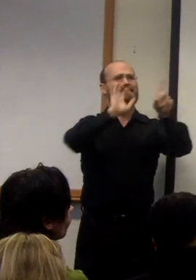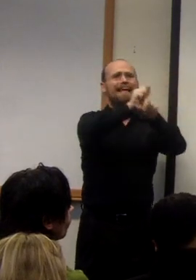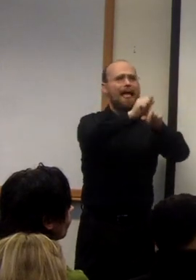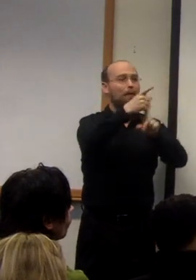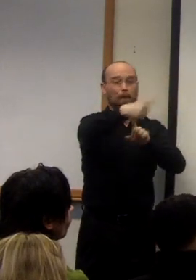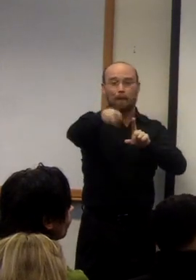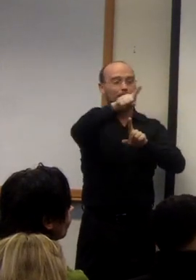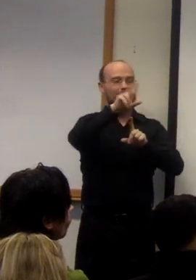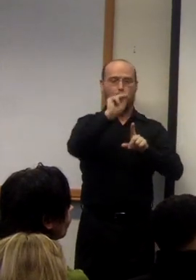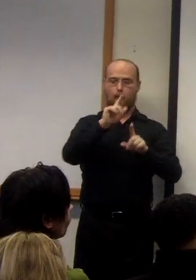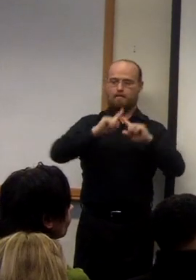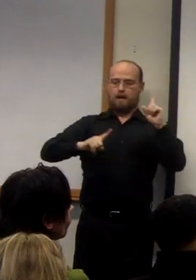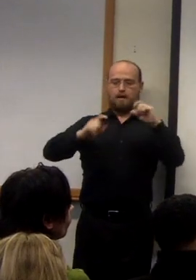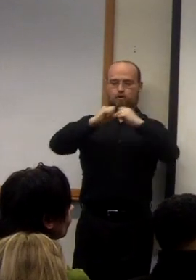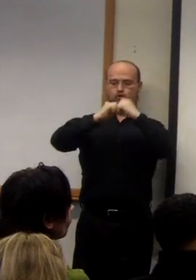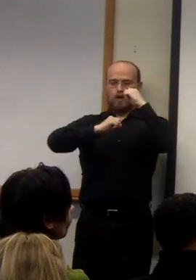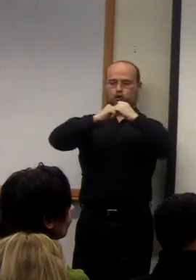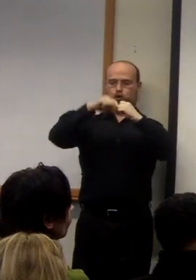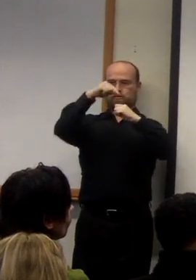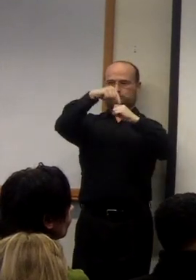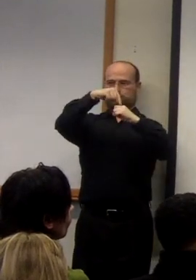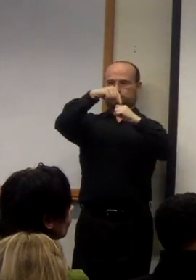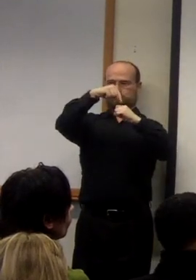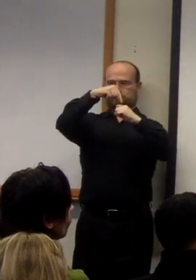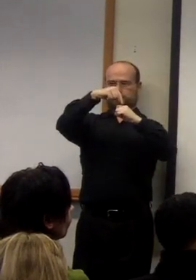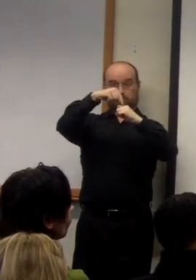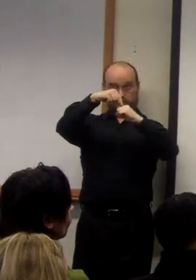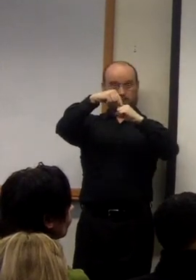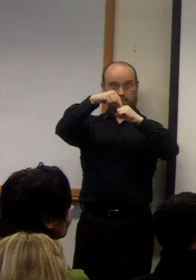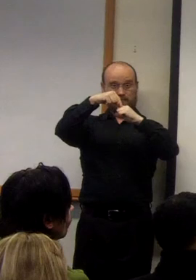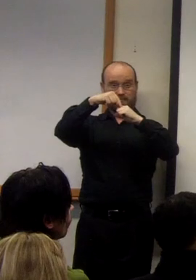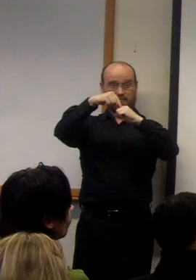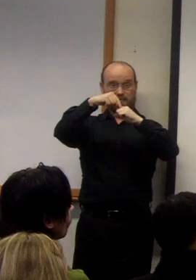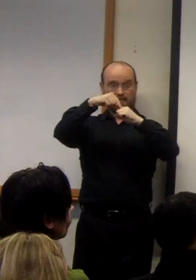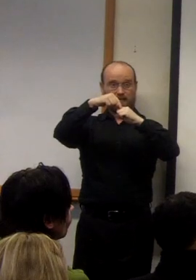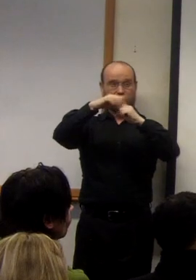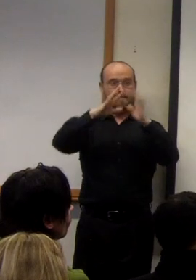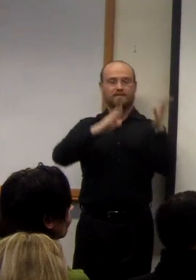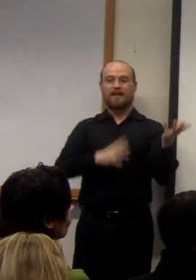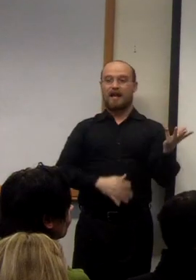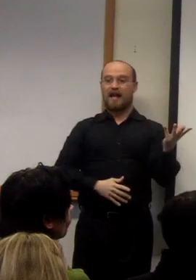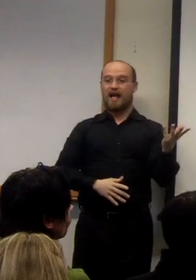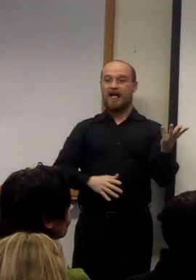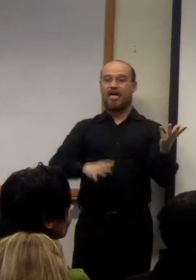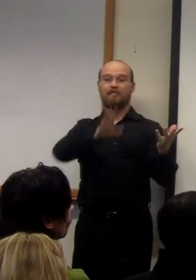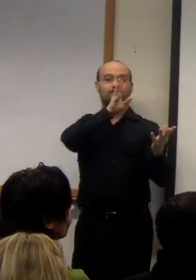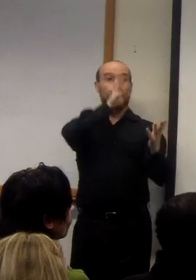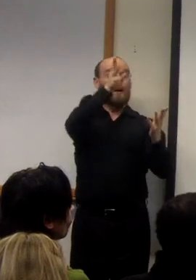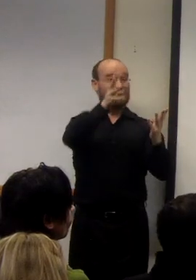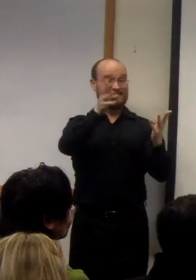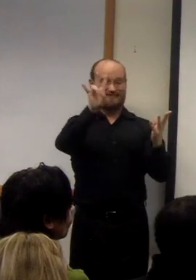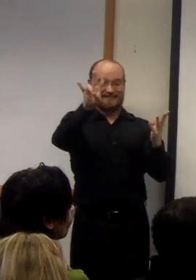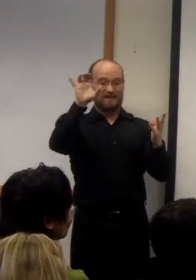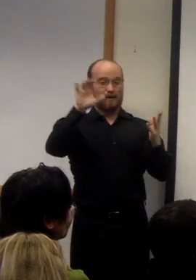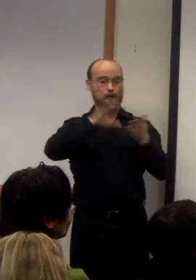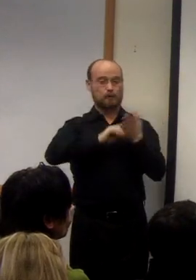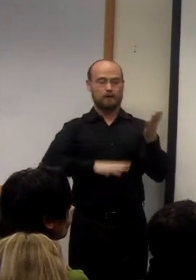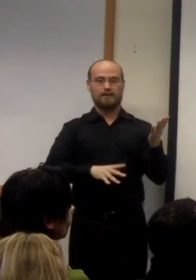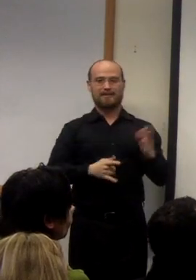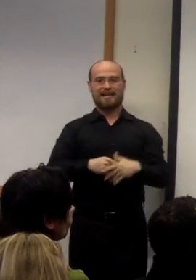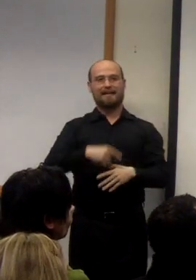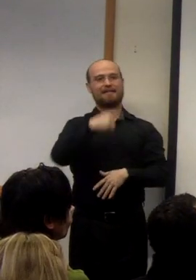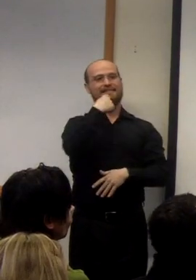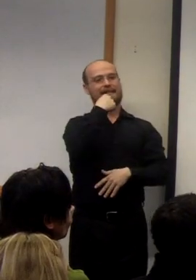talking about the structure, right? Because here it is, the voices of 700 students basically saying, we want